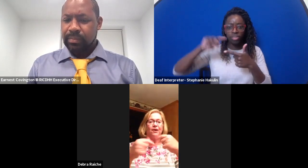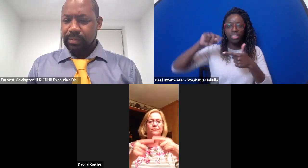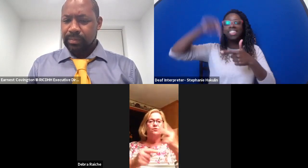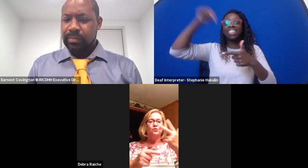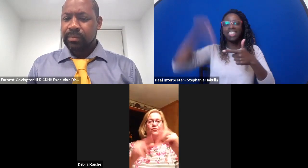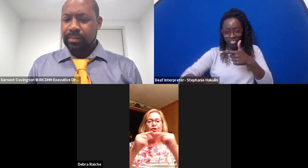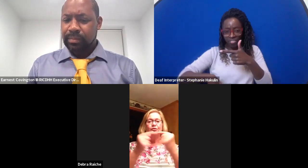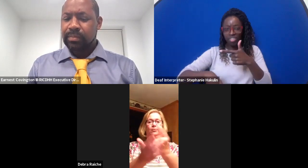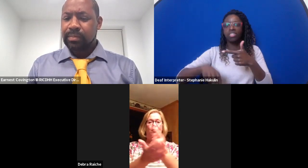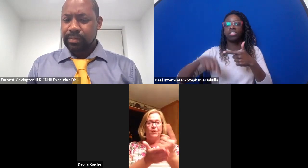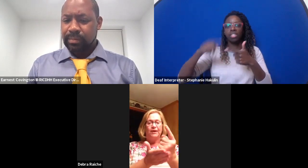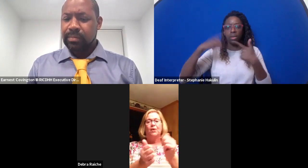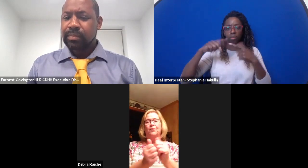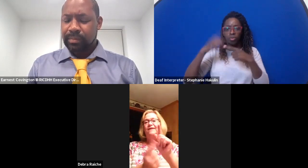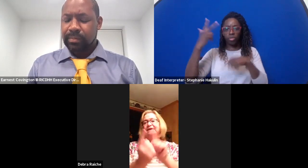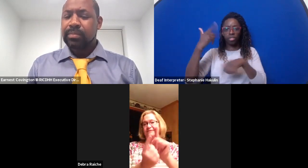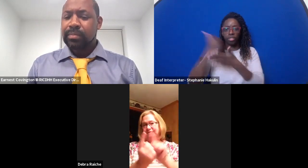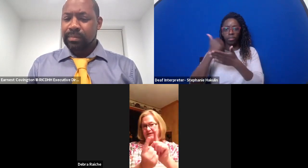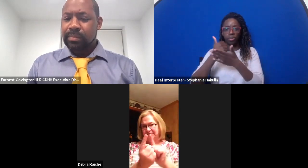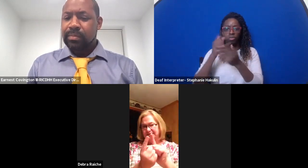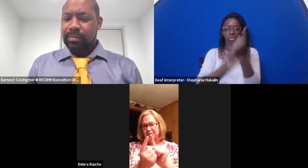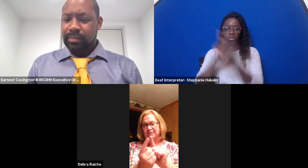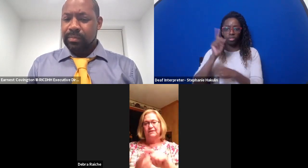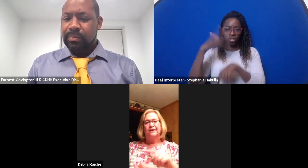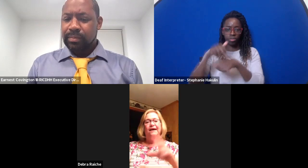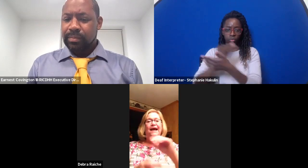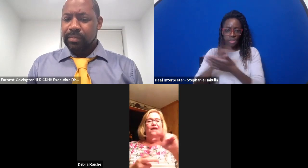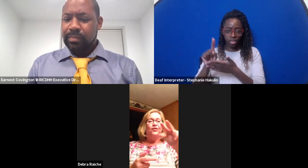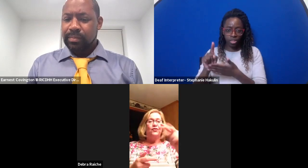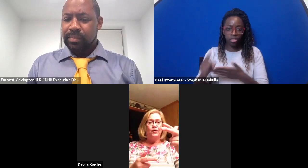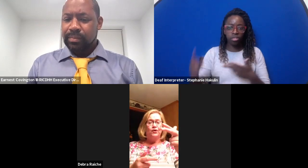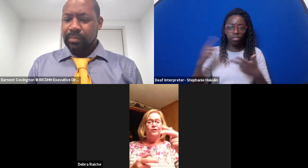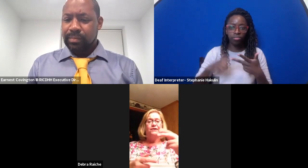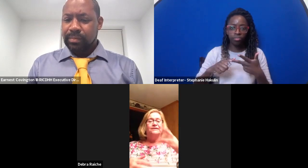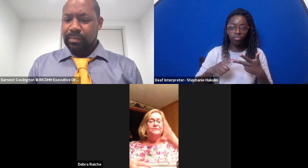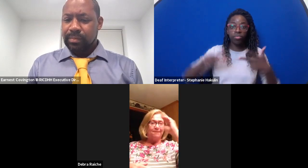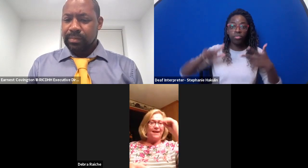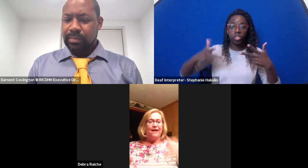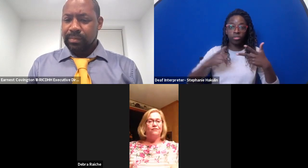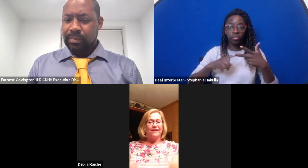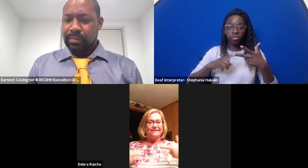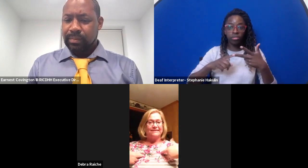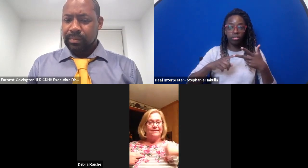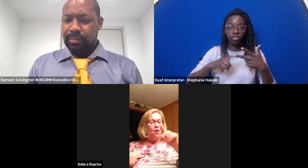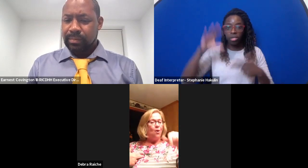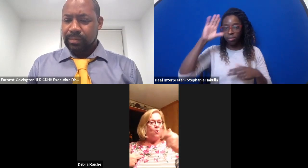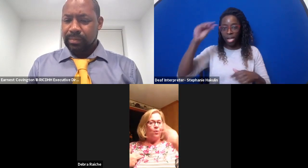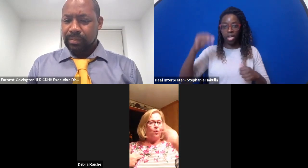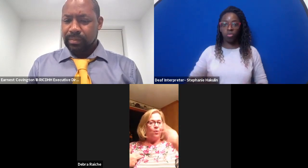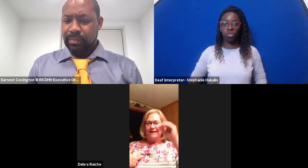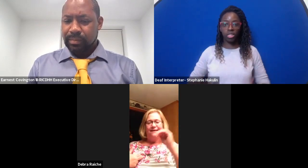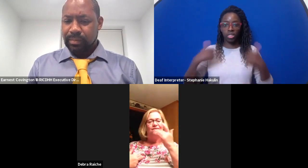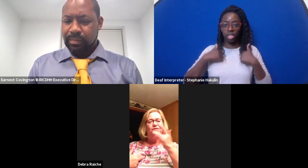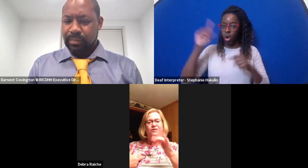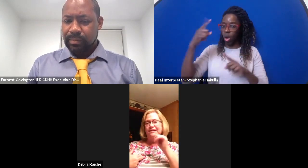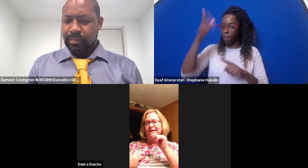outpatient. Mm-hmm. We have people who are detox. We have group homes, and there's outreach for them. And then